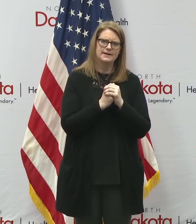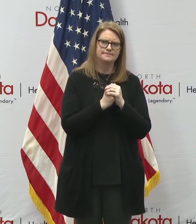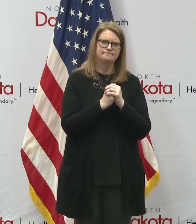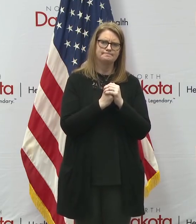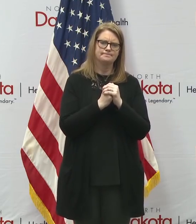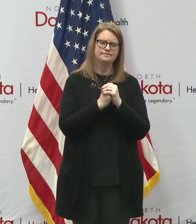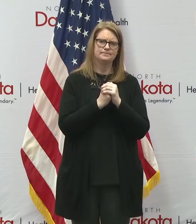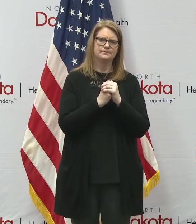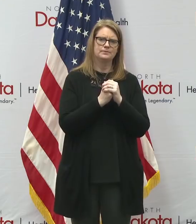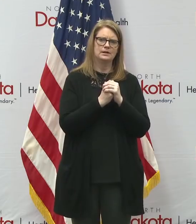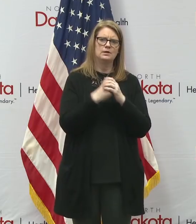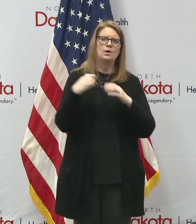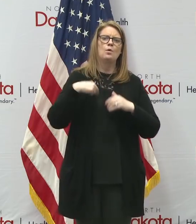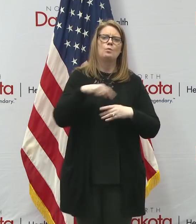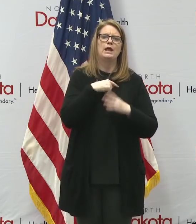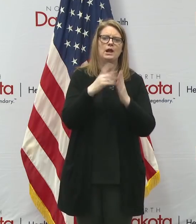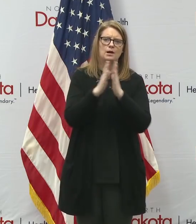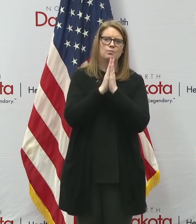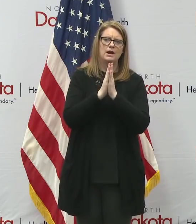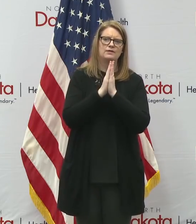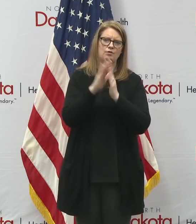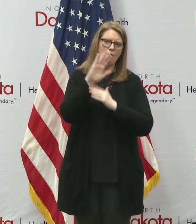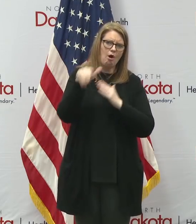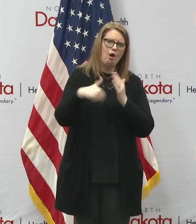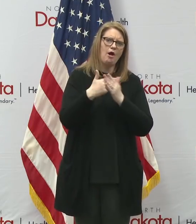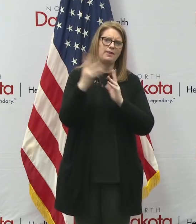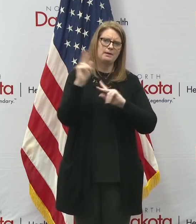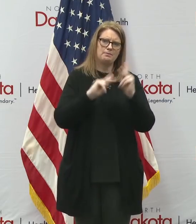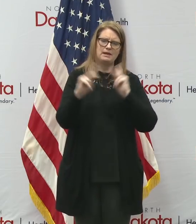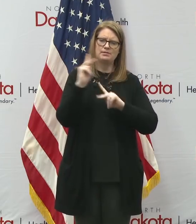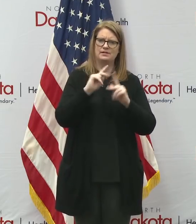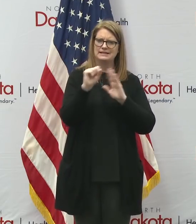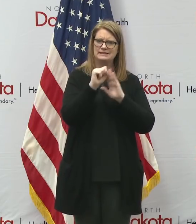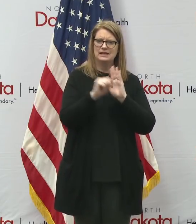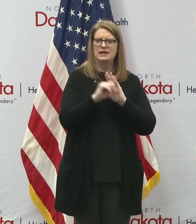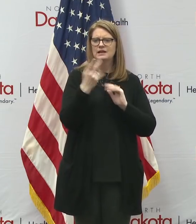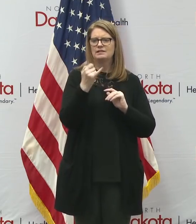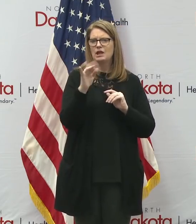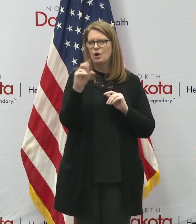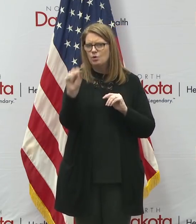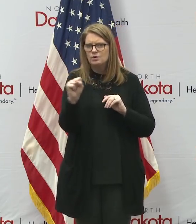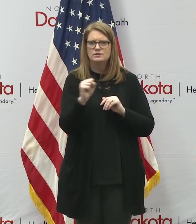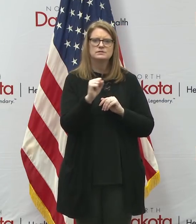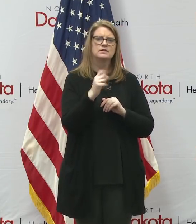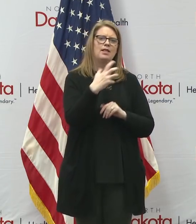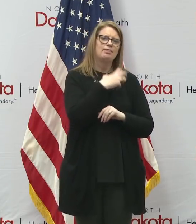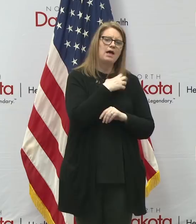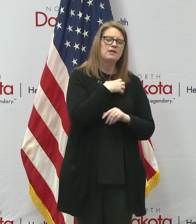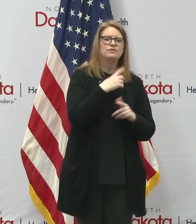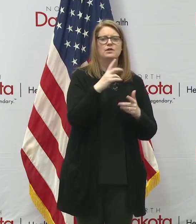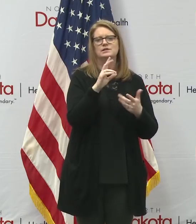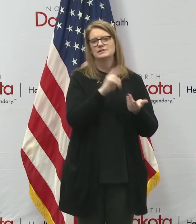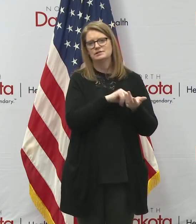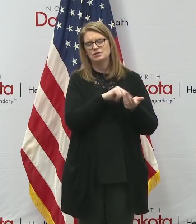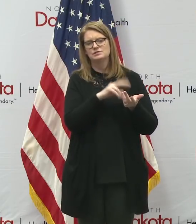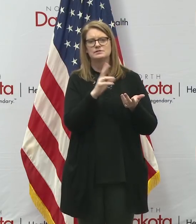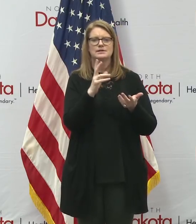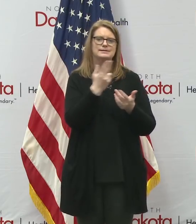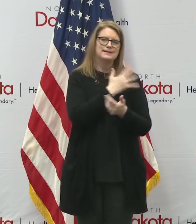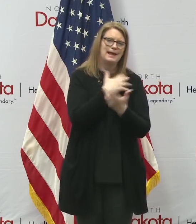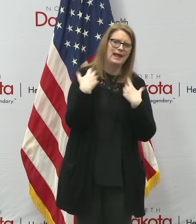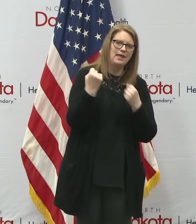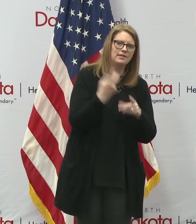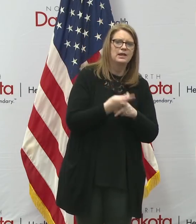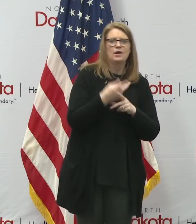that we are praying for all the people in the state that are all the heroes on the front line, all the healthcare workers, law enforcement, first responders, parents,